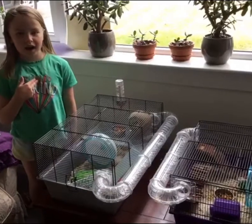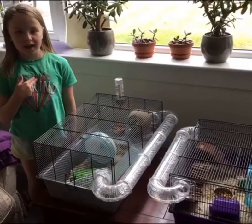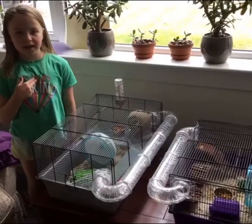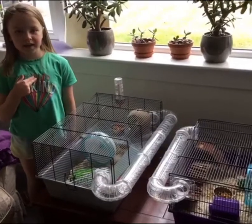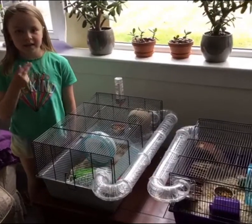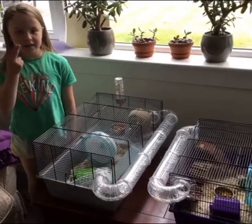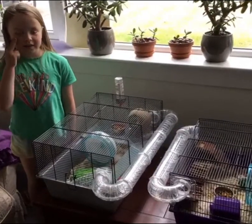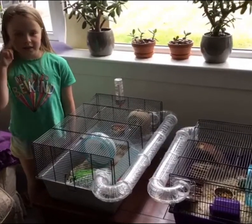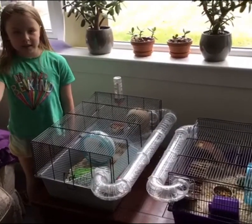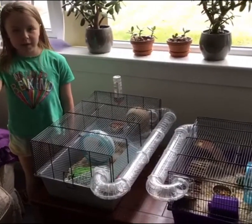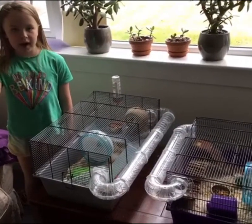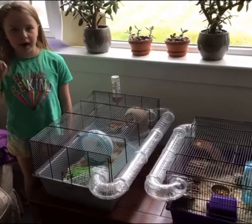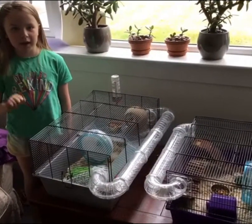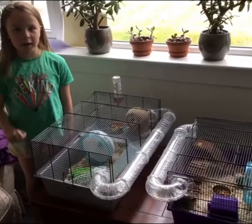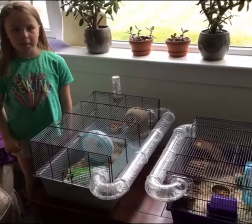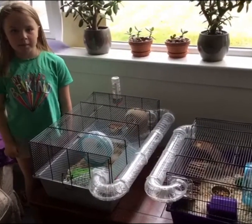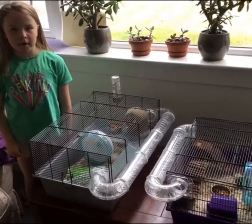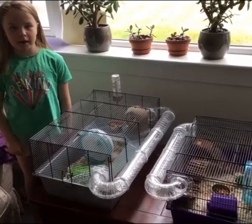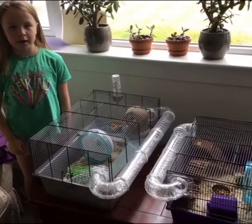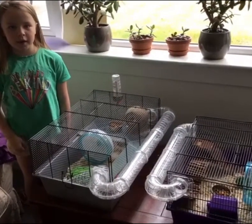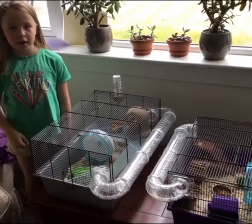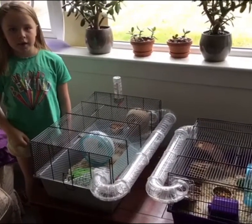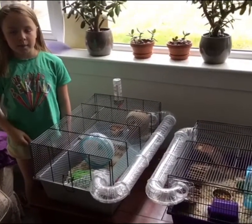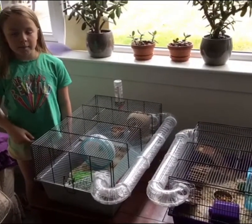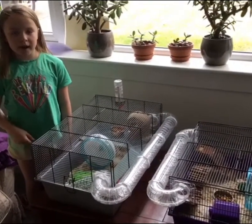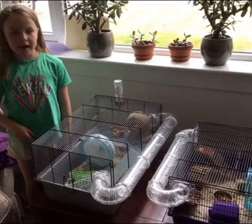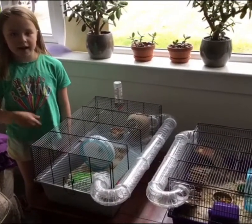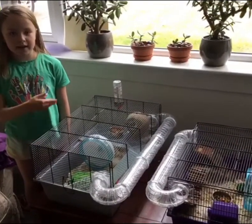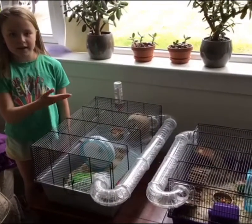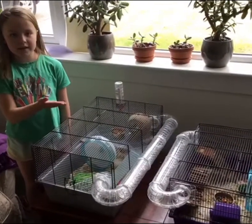I spy my pet